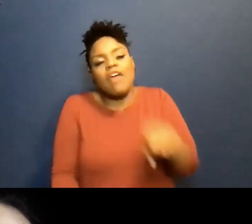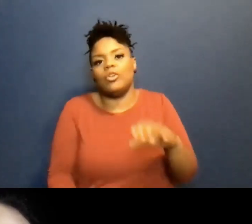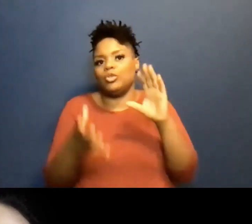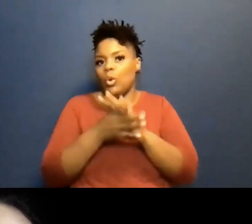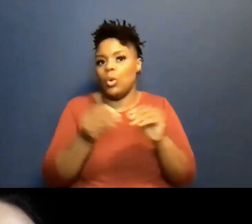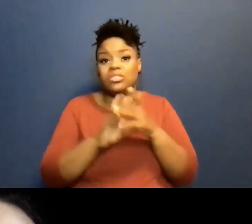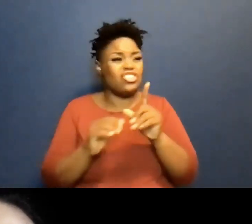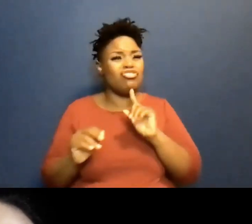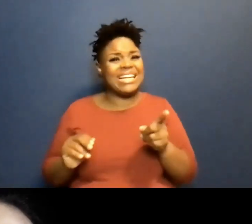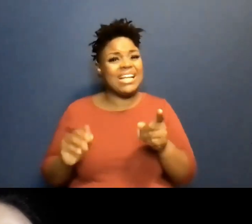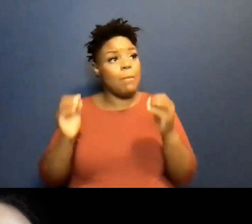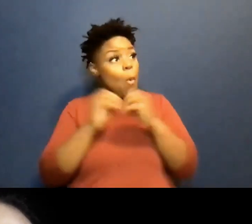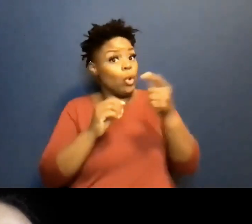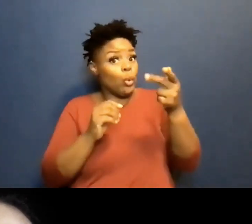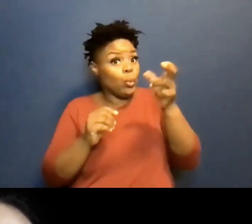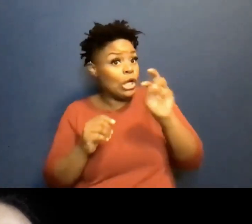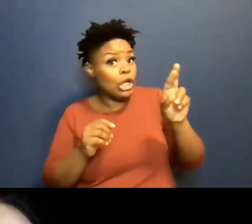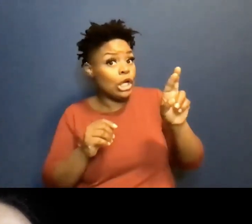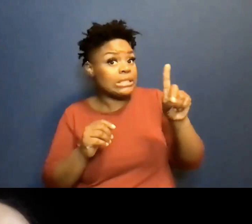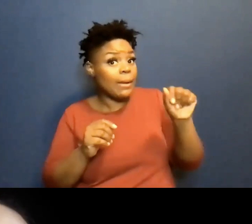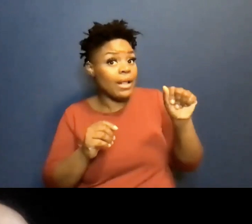appreciate the film